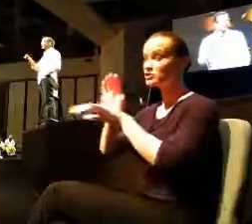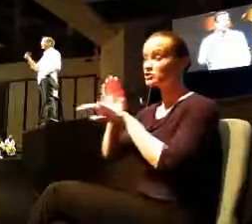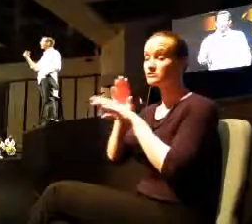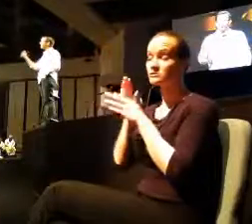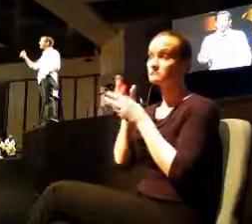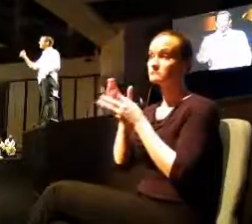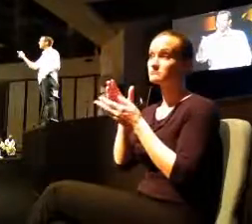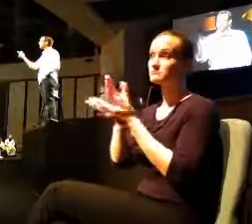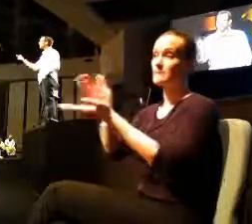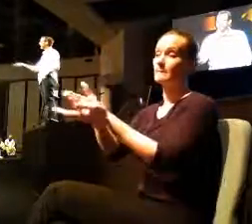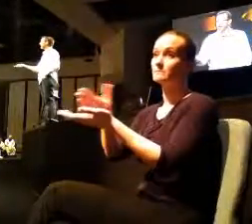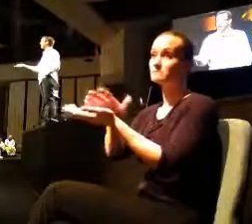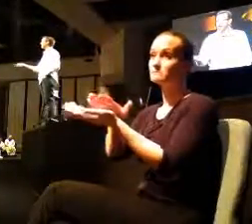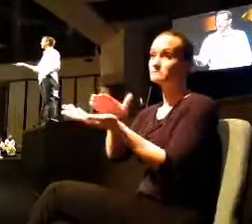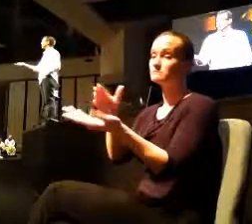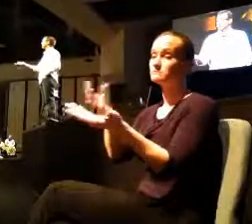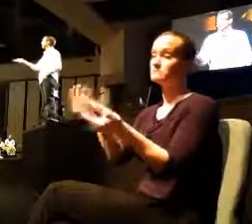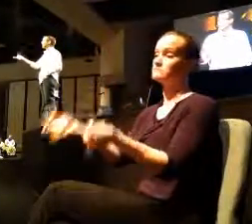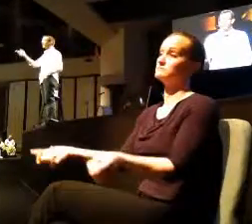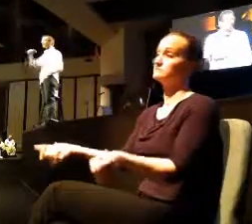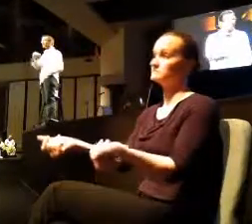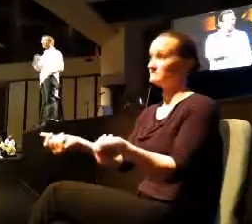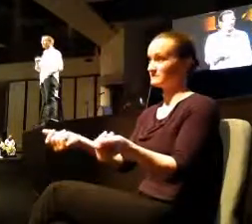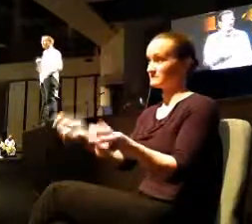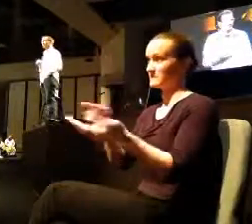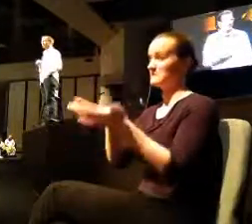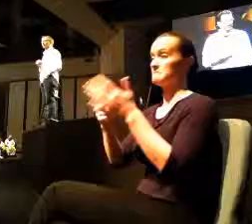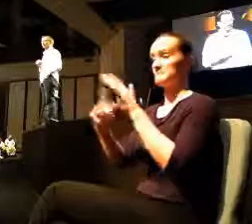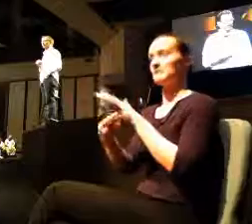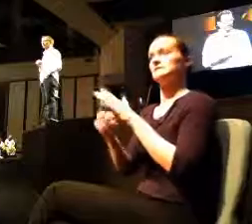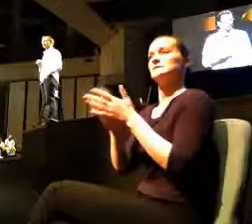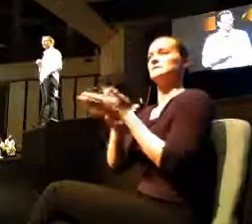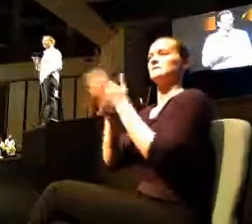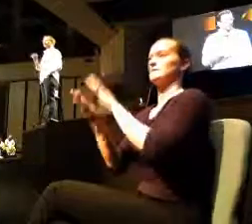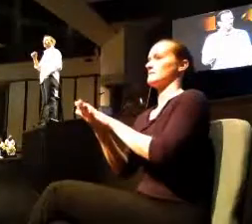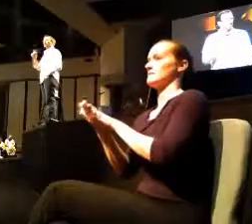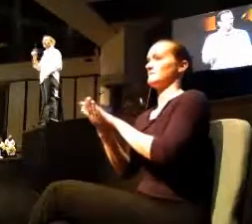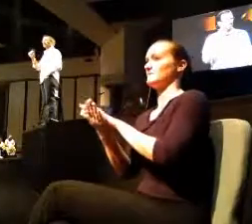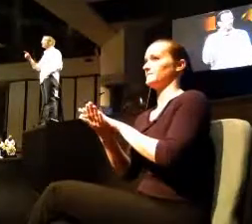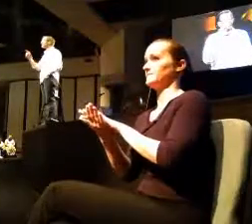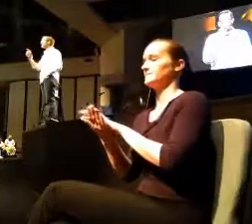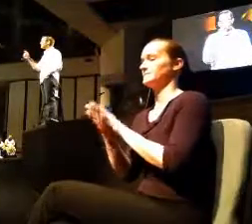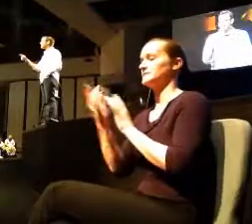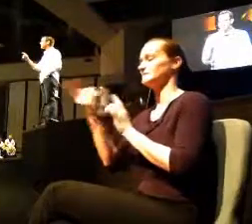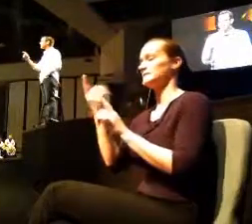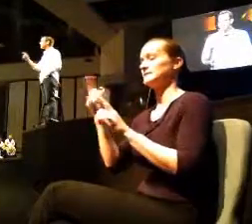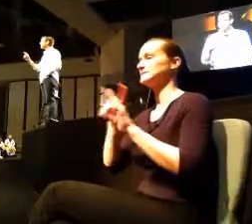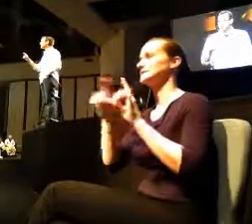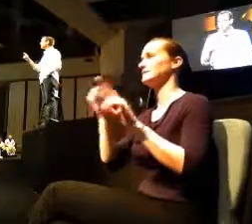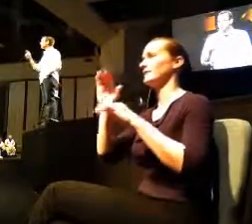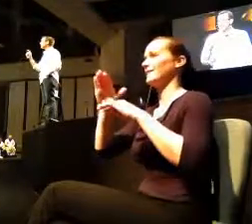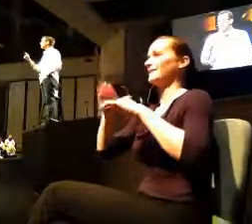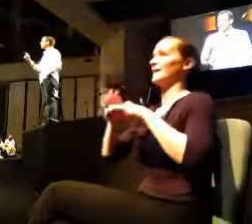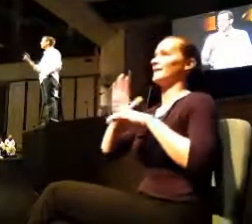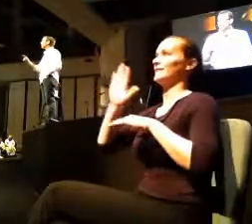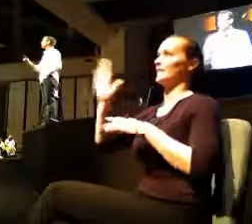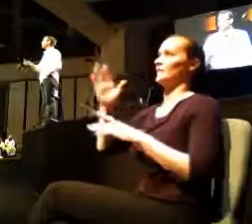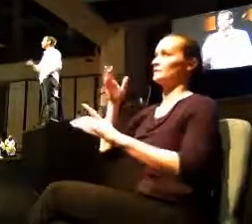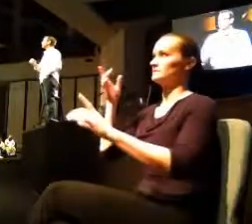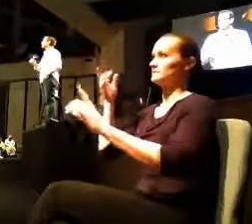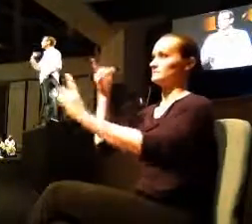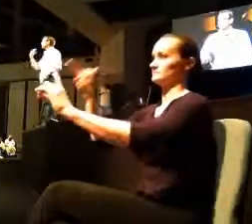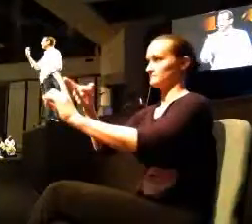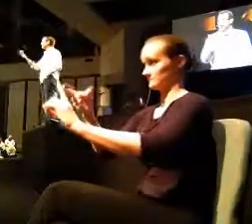that they turn into something else that they were never meant to be. You know, when churches cease to be that